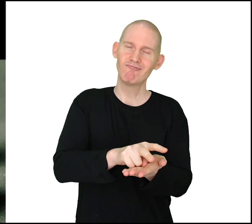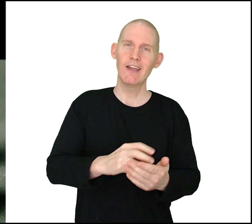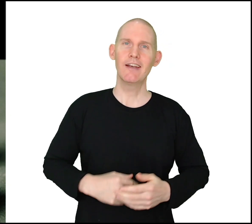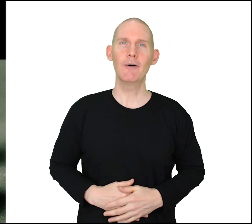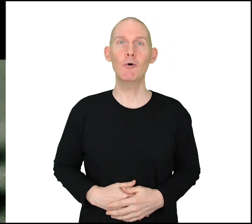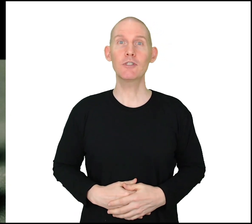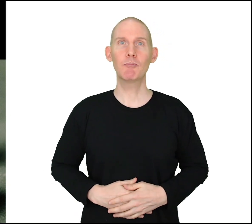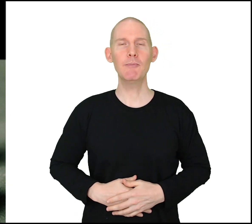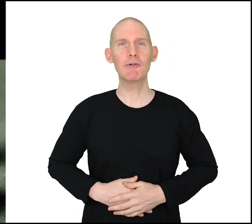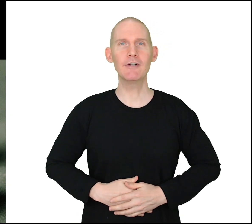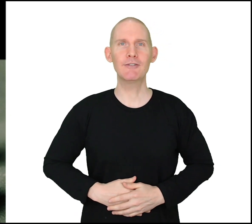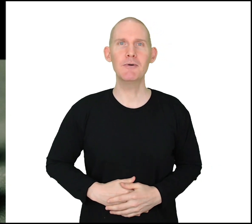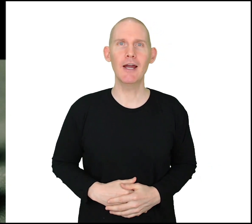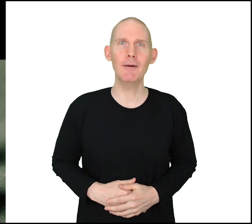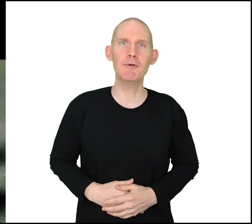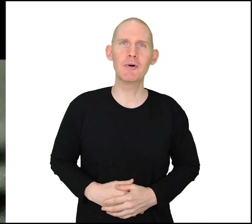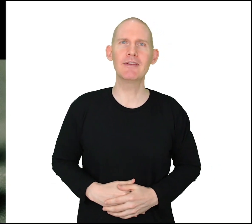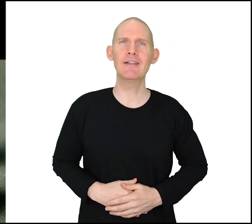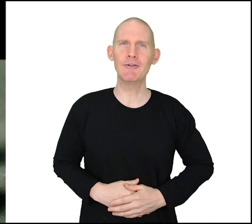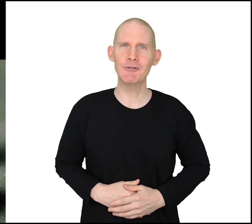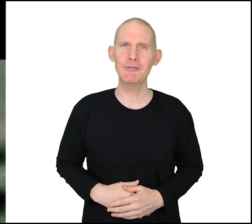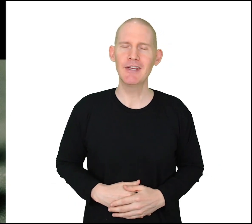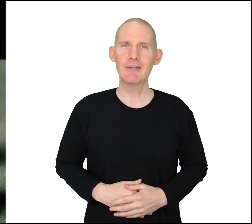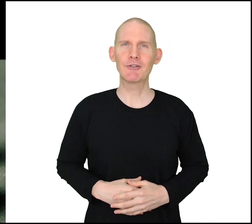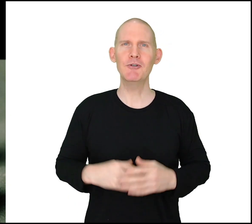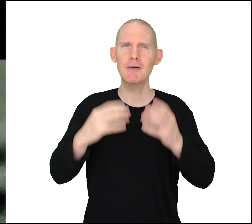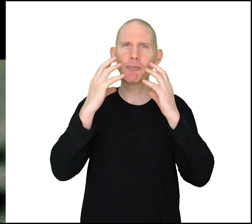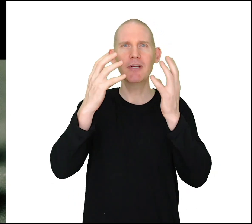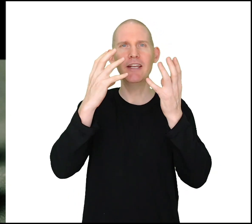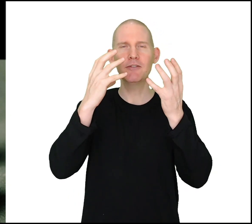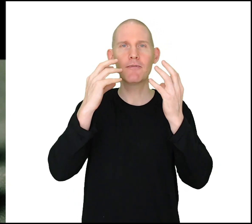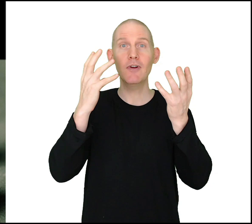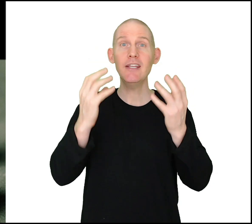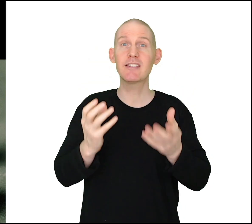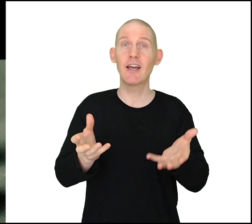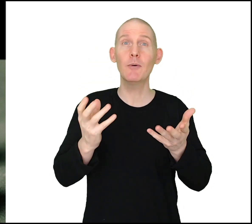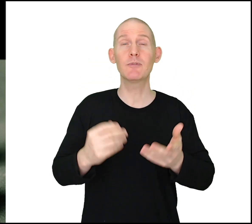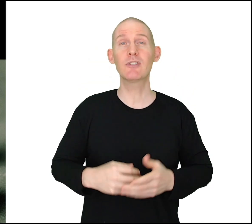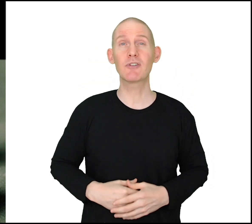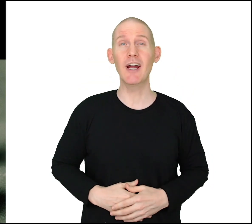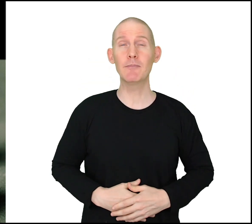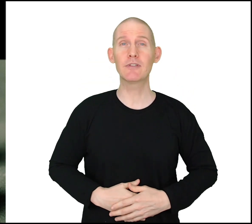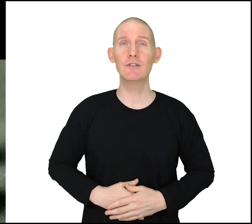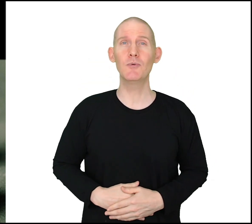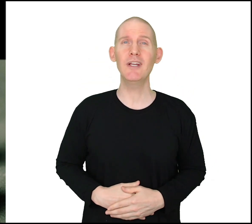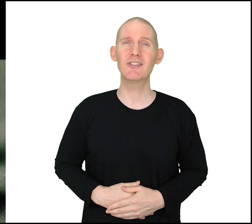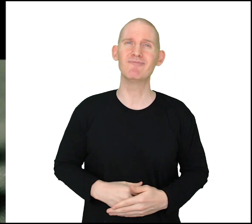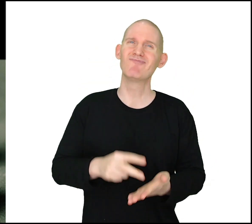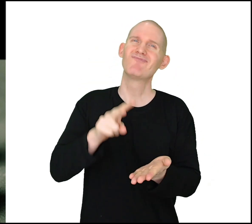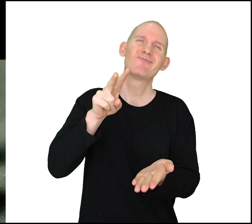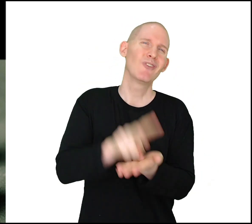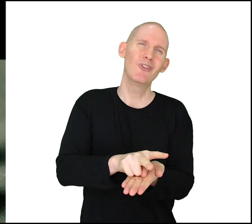Now, most people aren't too happy when they lose, so you can put it in your face to help describe the situation.